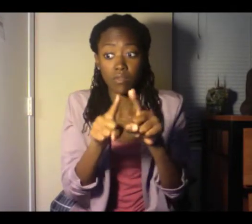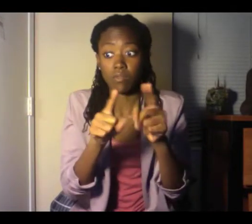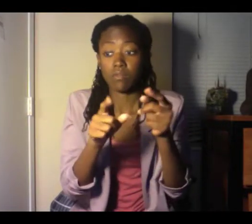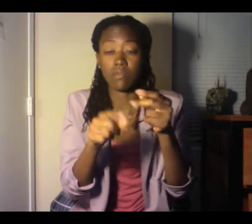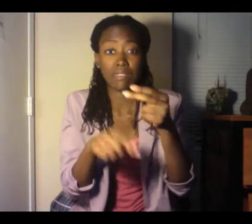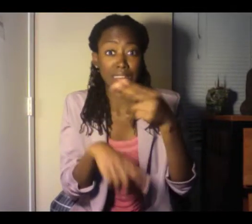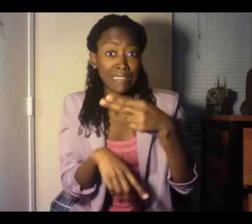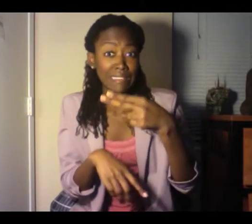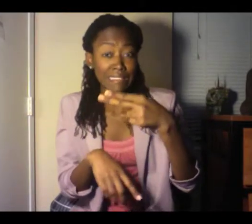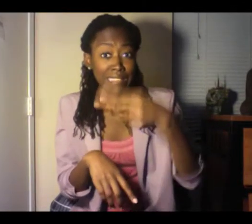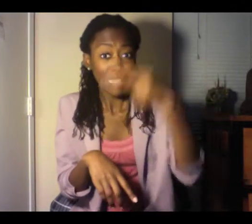of these relationships.